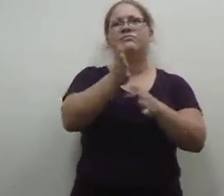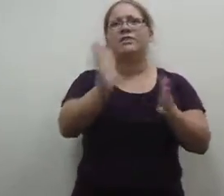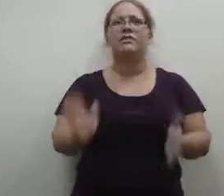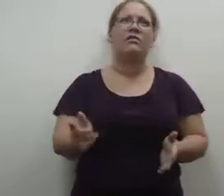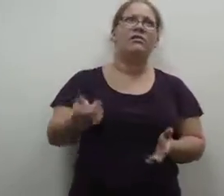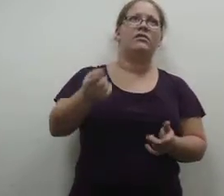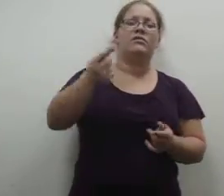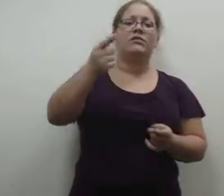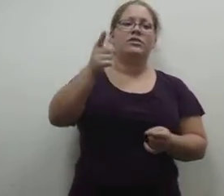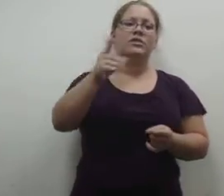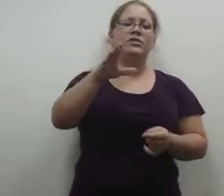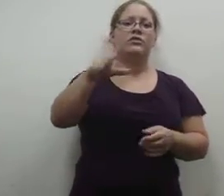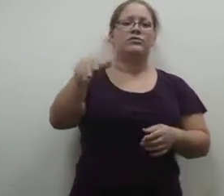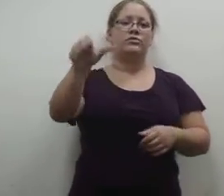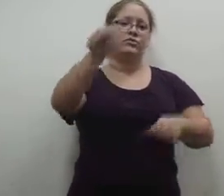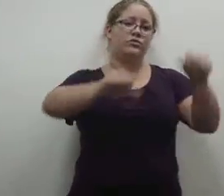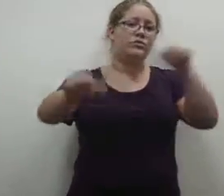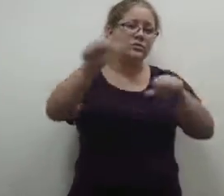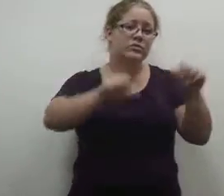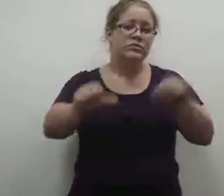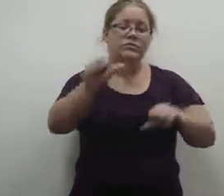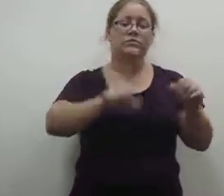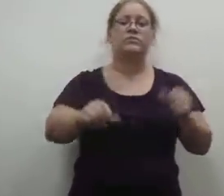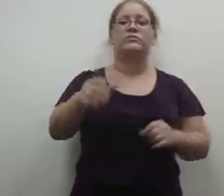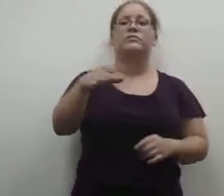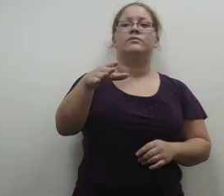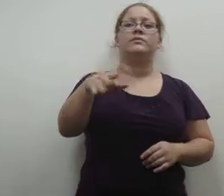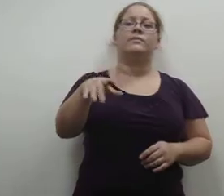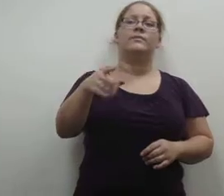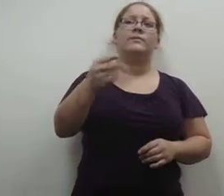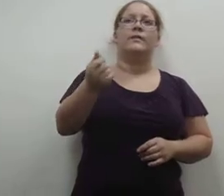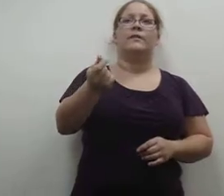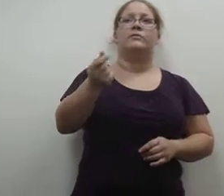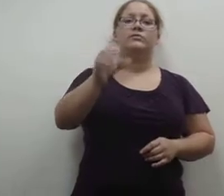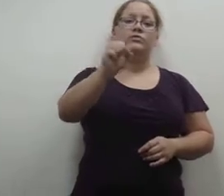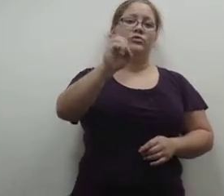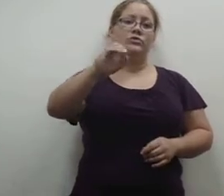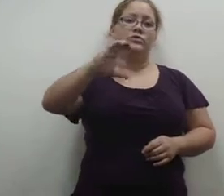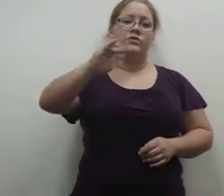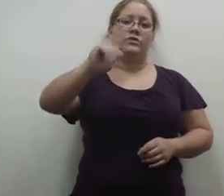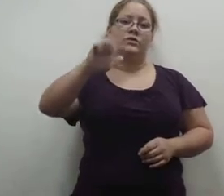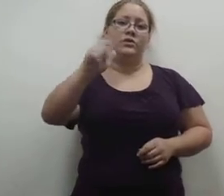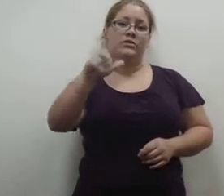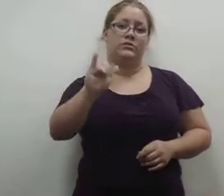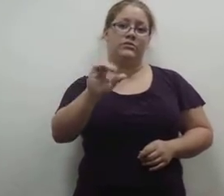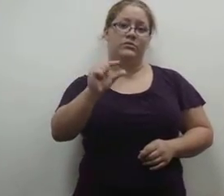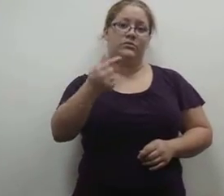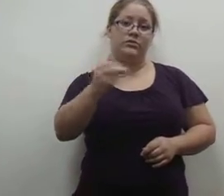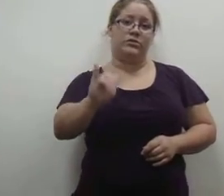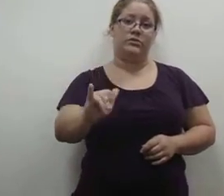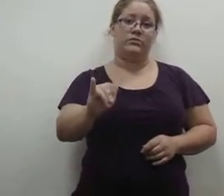biology, physics, any of the courses on the college level, and you could even try this with high school or middle school